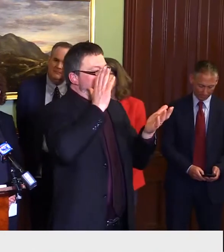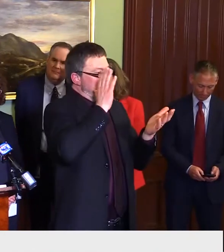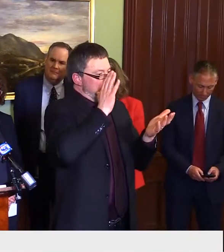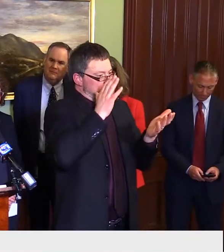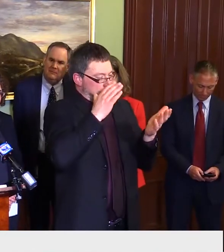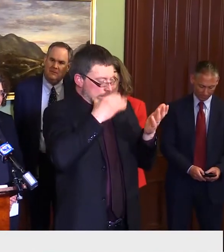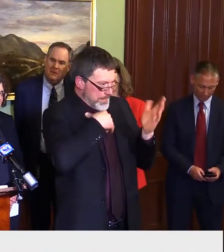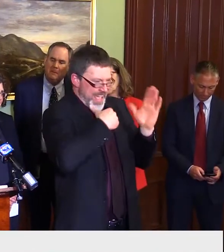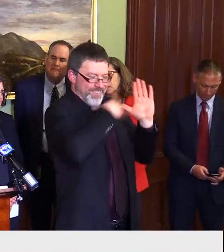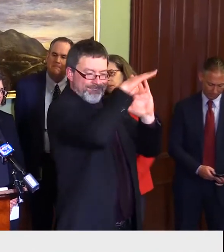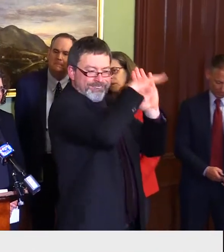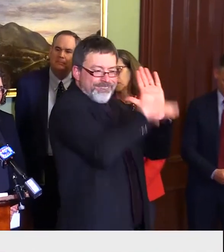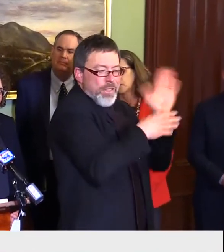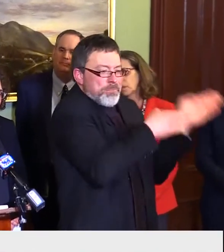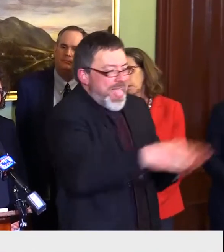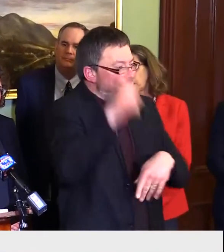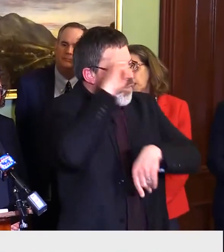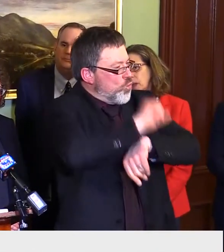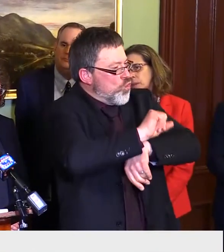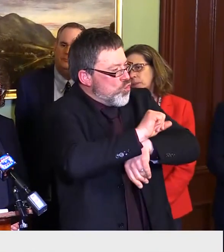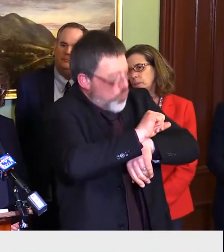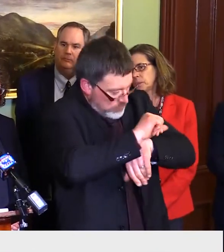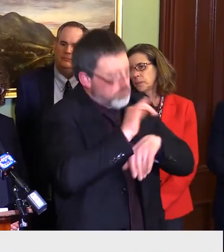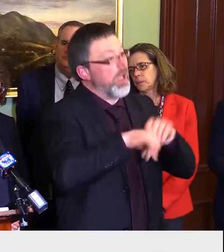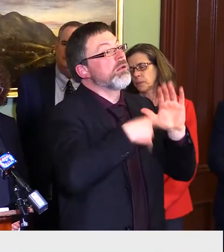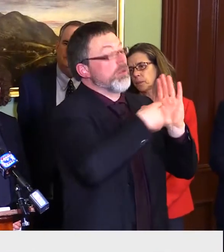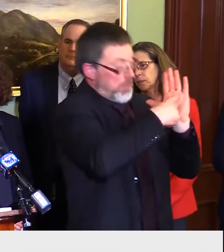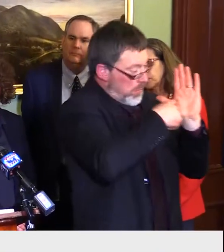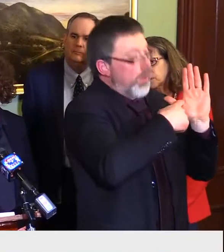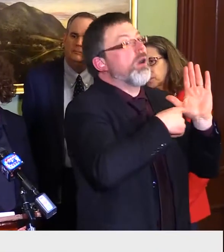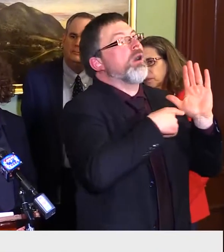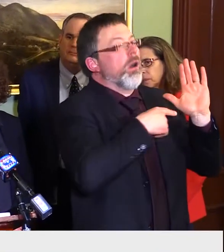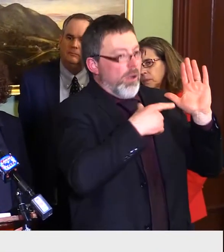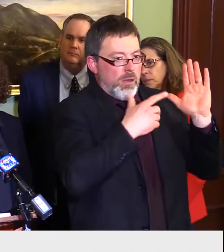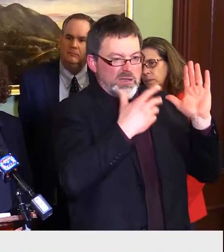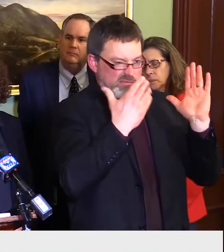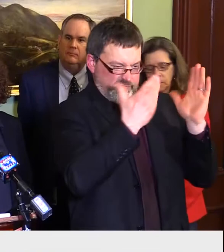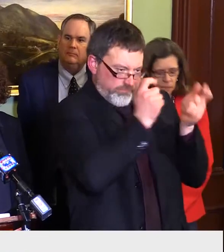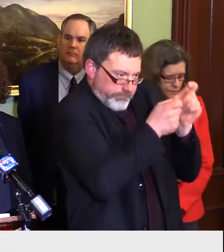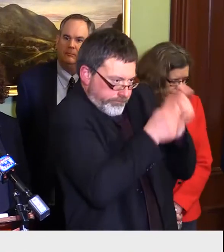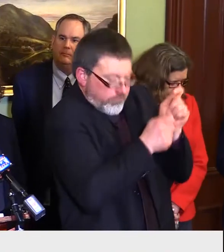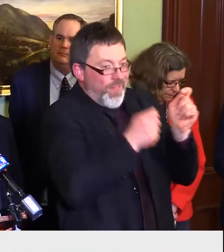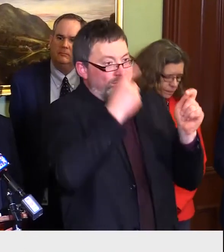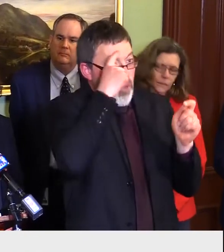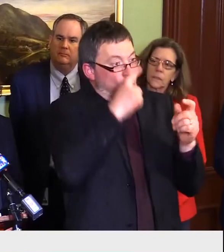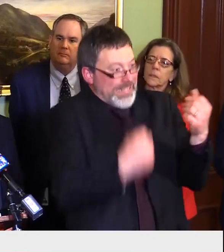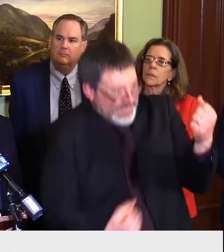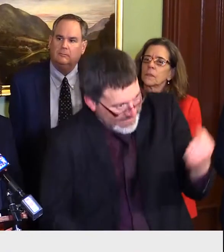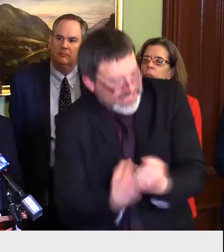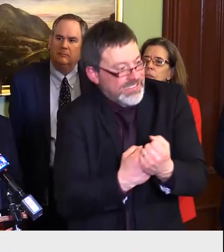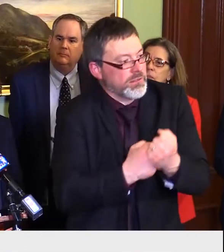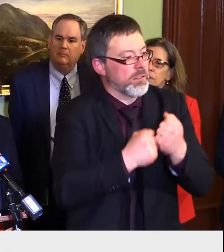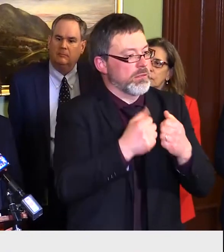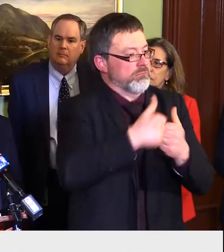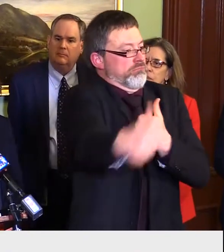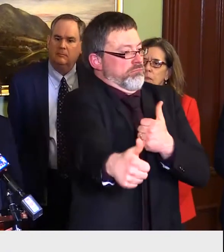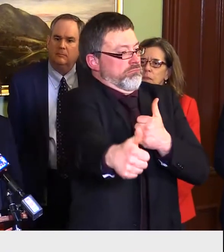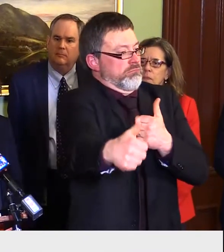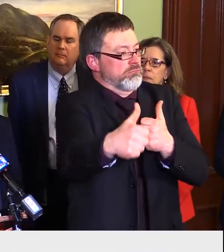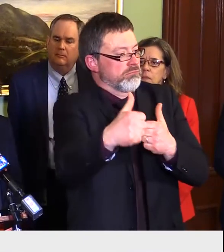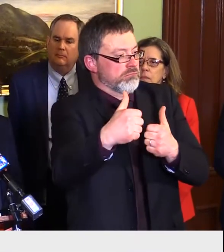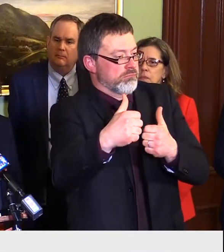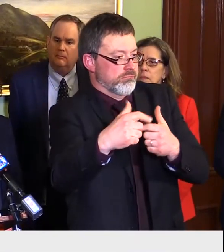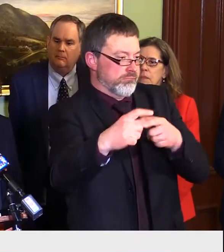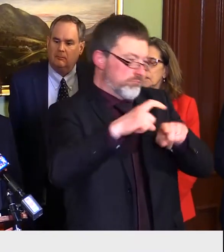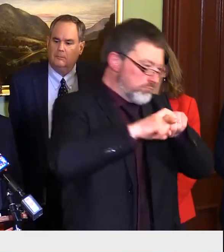any consideration given to testing members of the legislature before they left? Well, I don't think, you